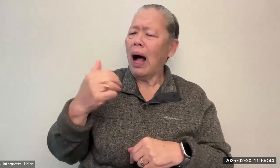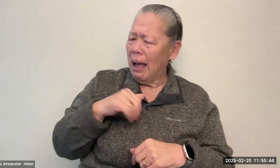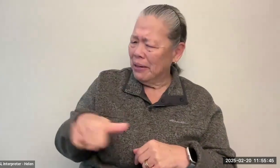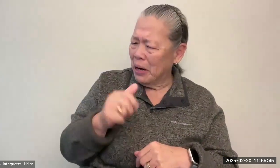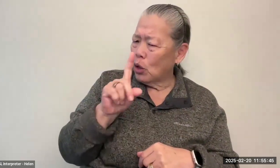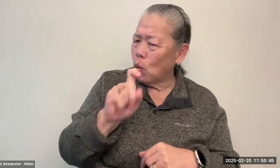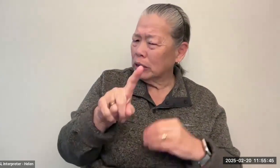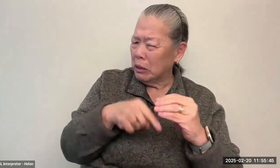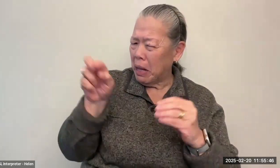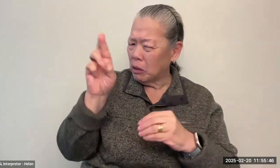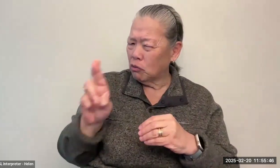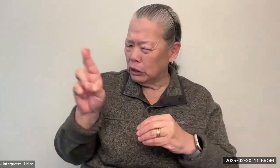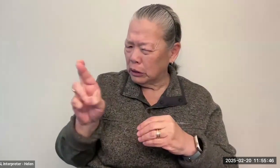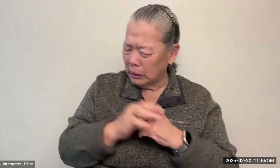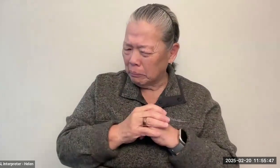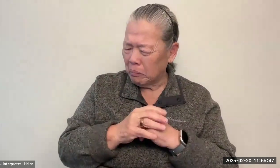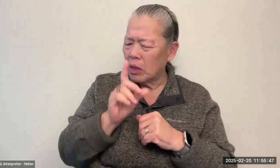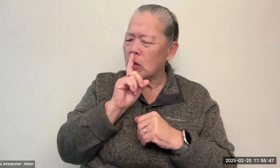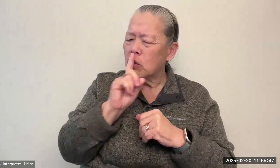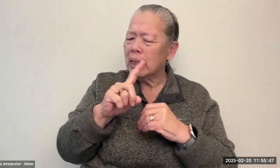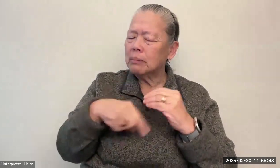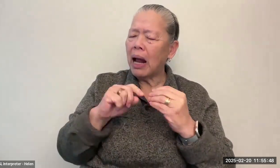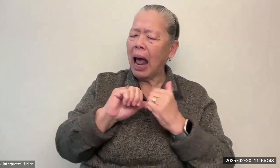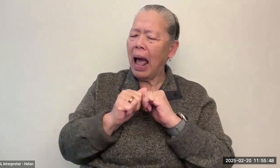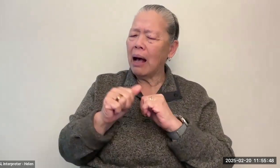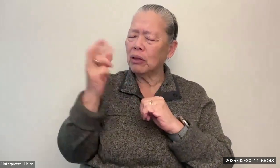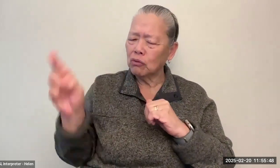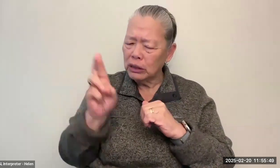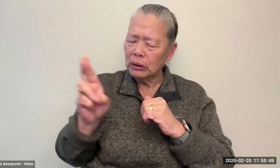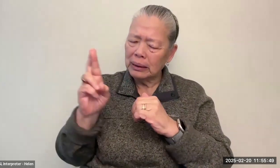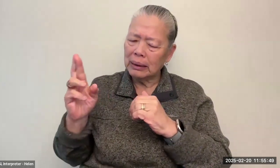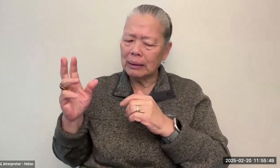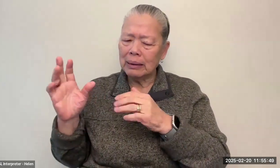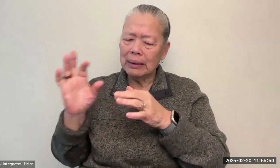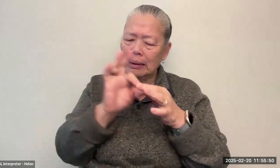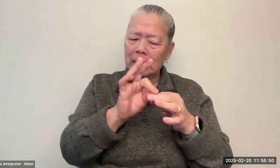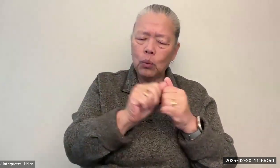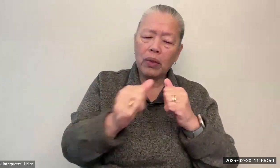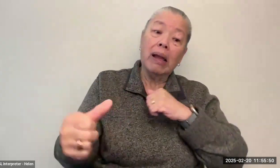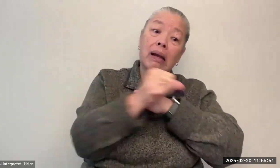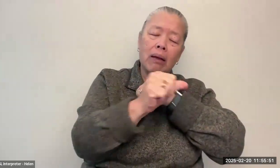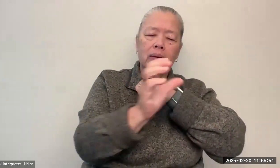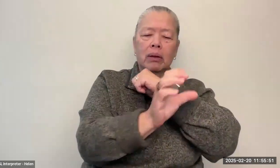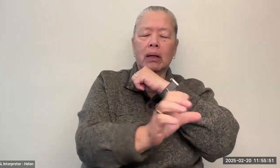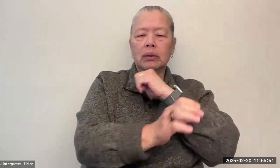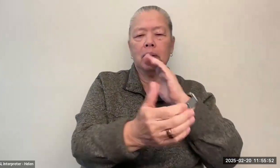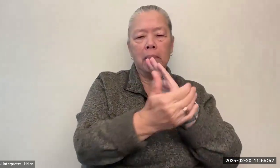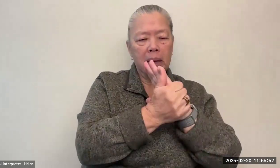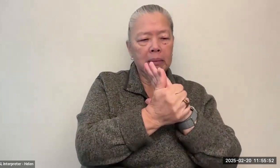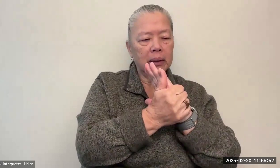about regionalization, and it Okay. actually is about how it intersects with another constitutional amendment coming before